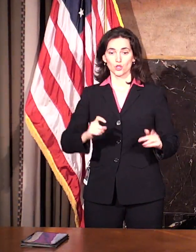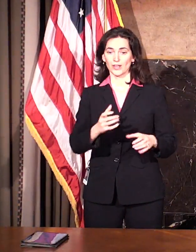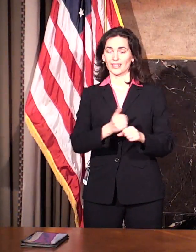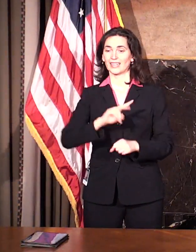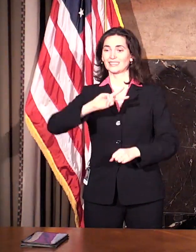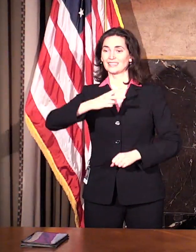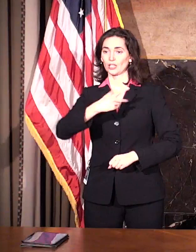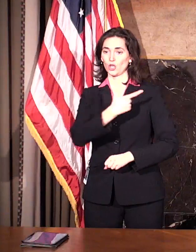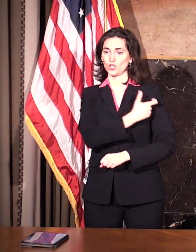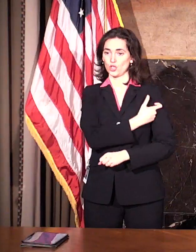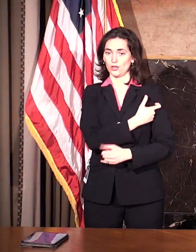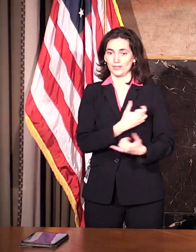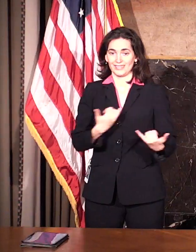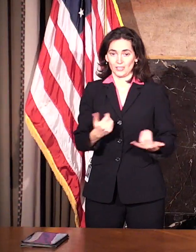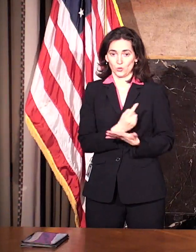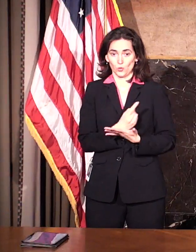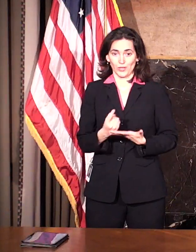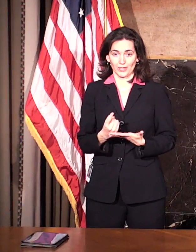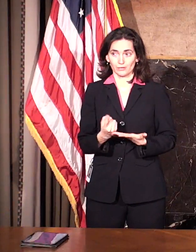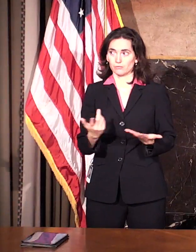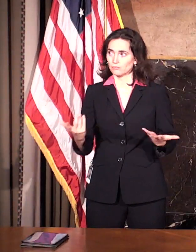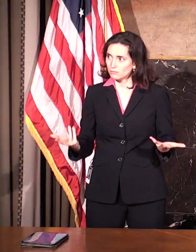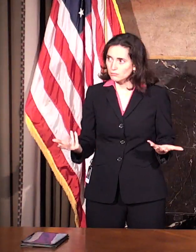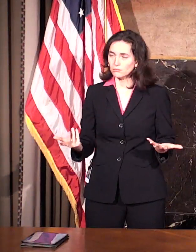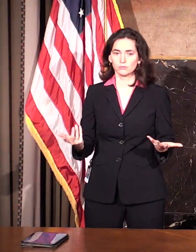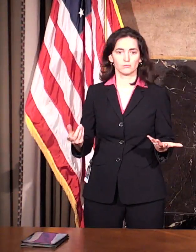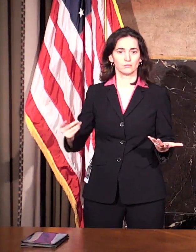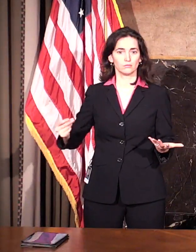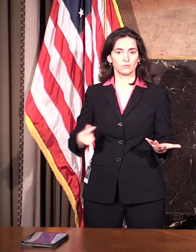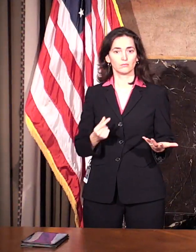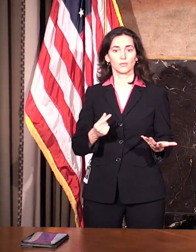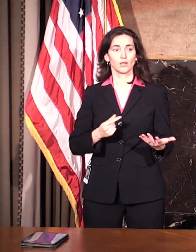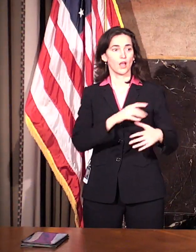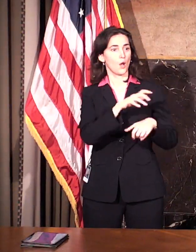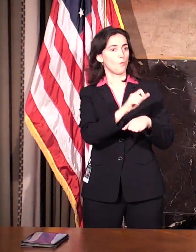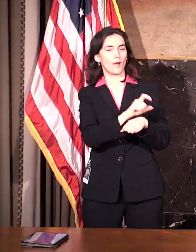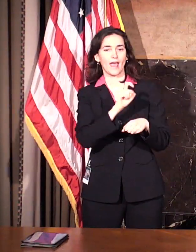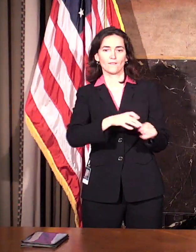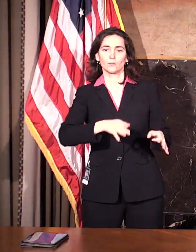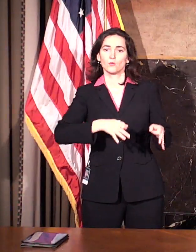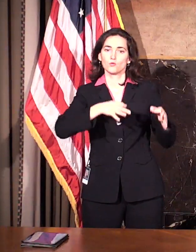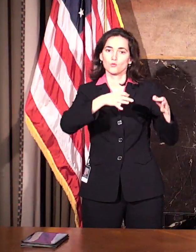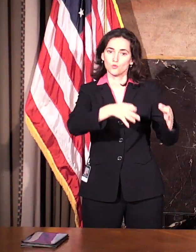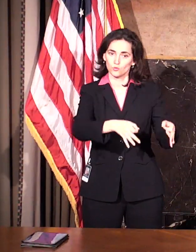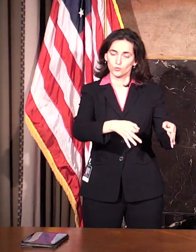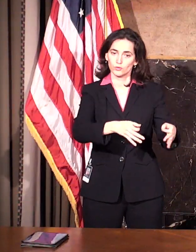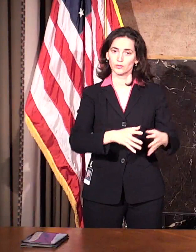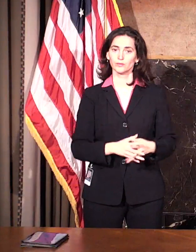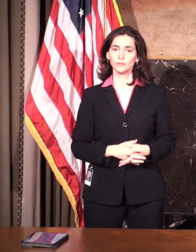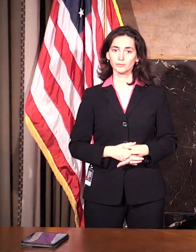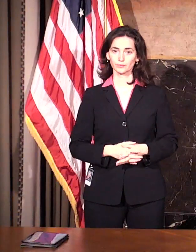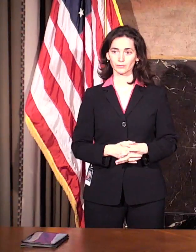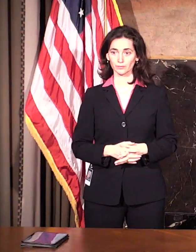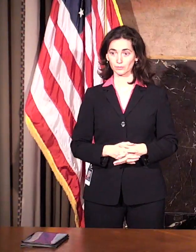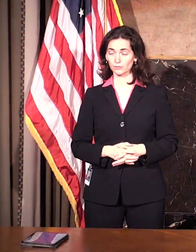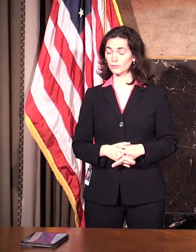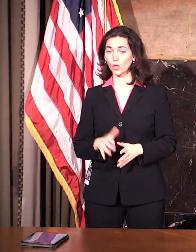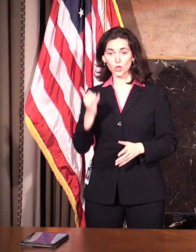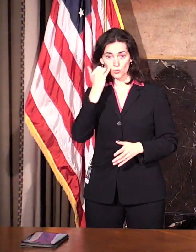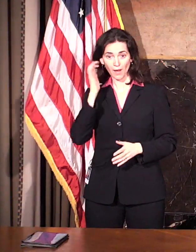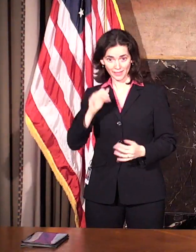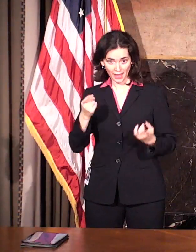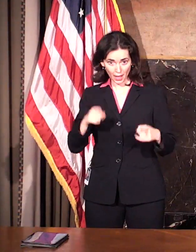receive a vaccine dose this week who unfortunately are going to have those appointments rescheduled. For anyone who falls into